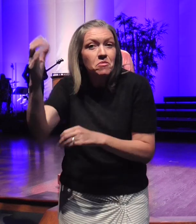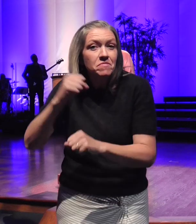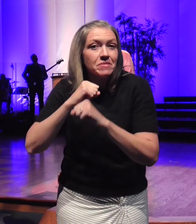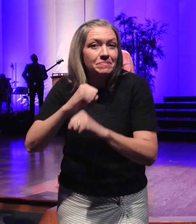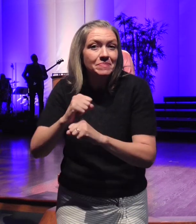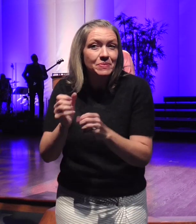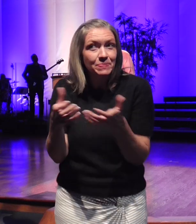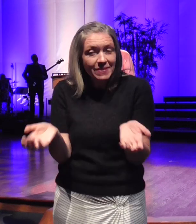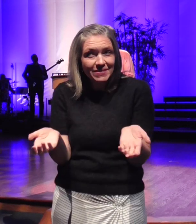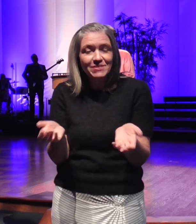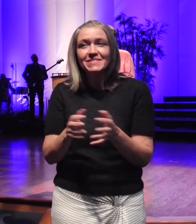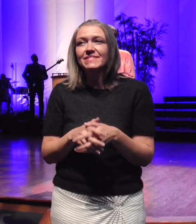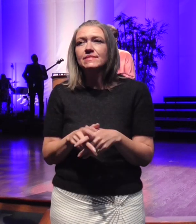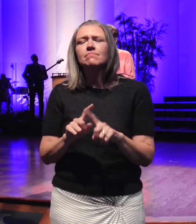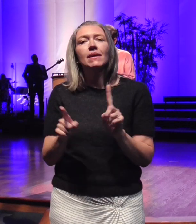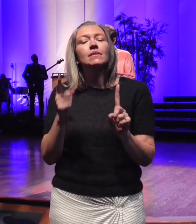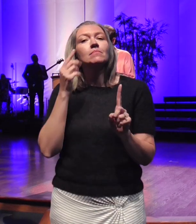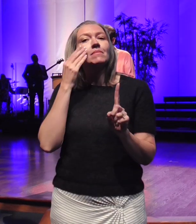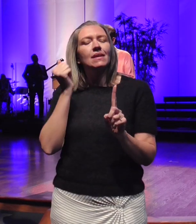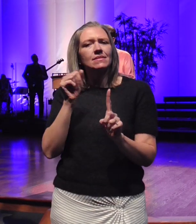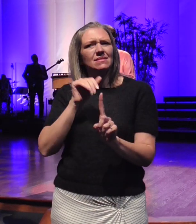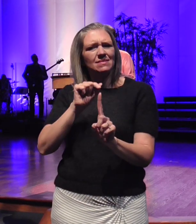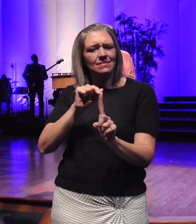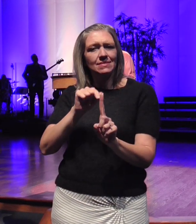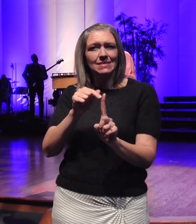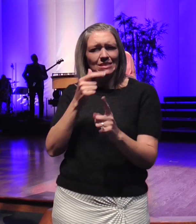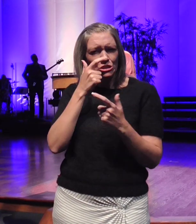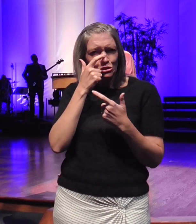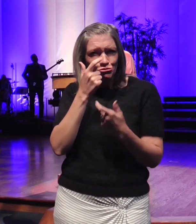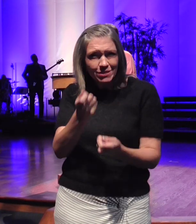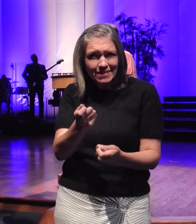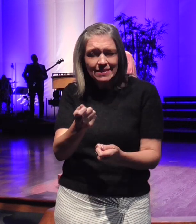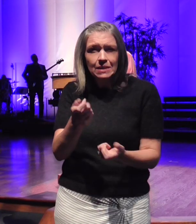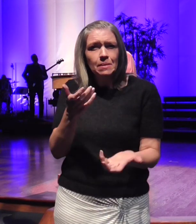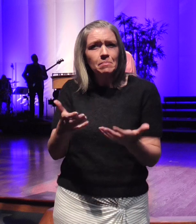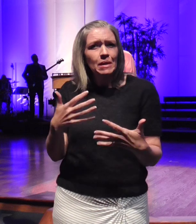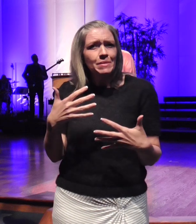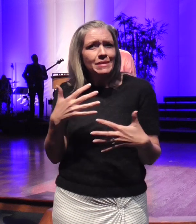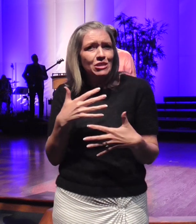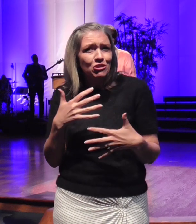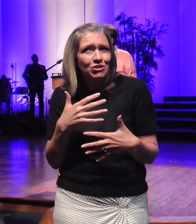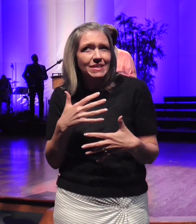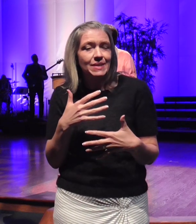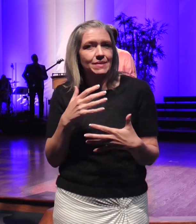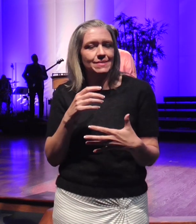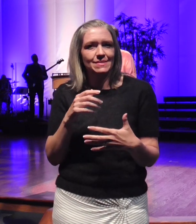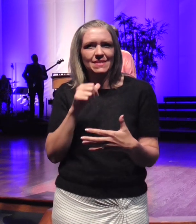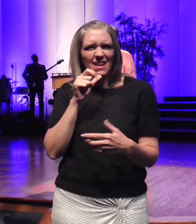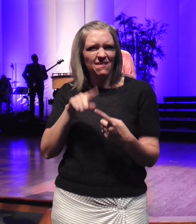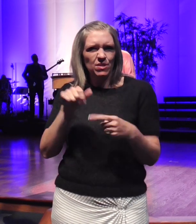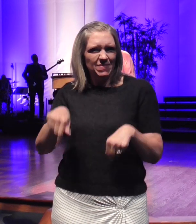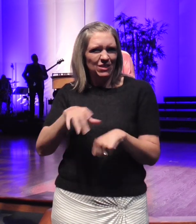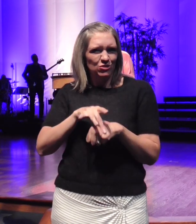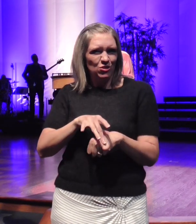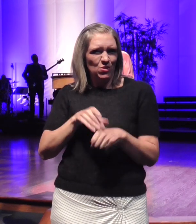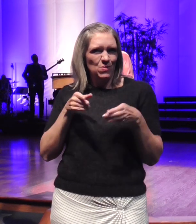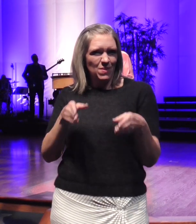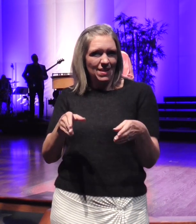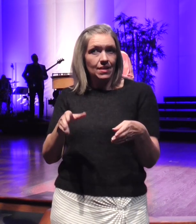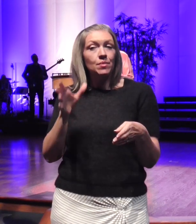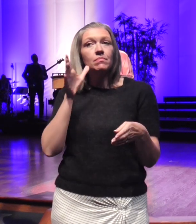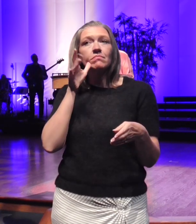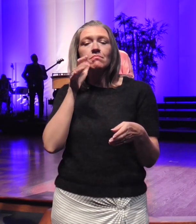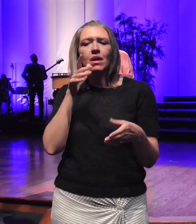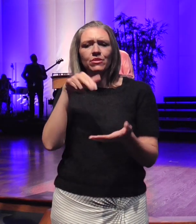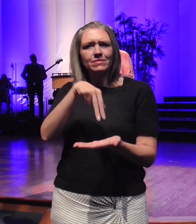child, but because in an interesting and maybe a eerie and unworldly way, she stands